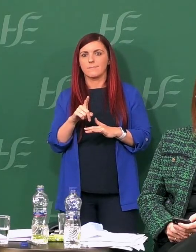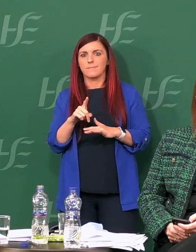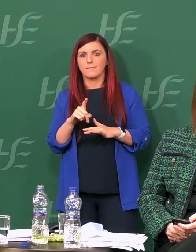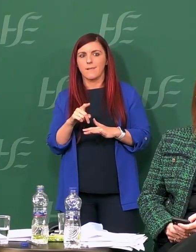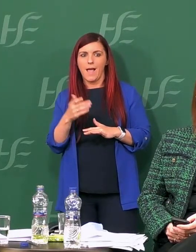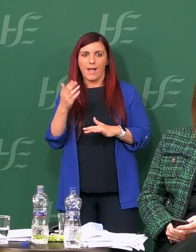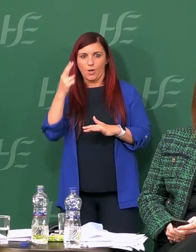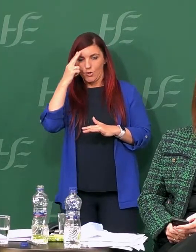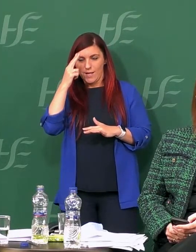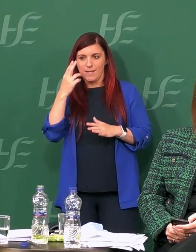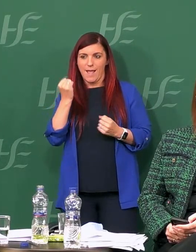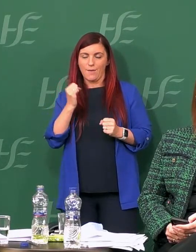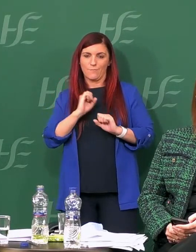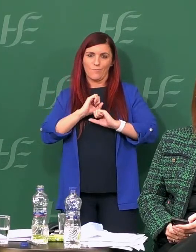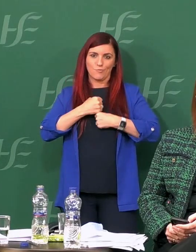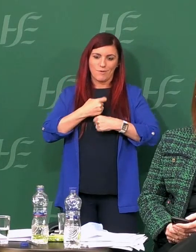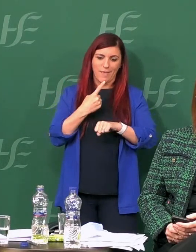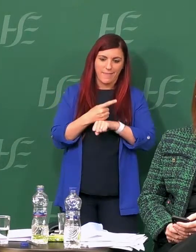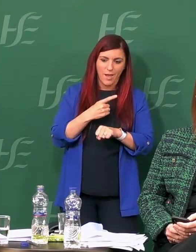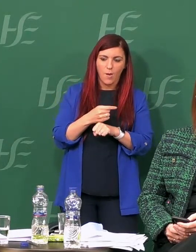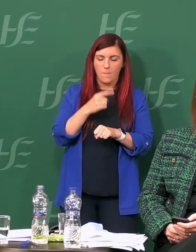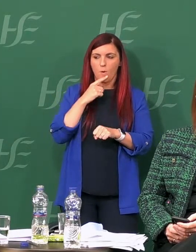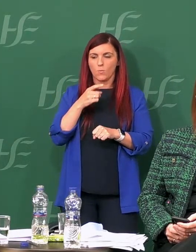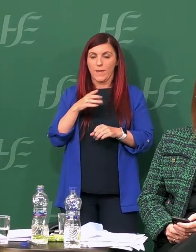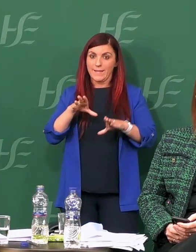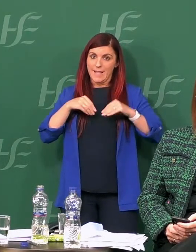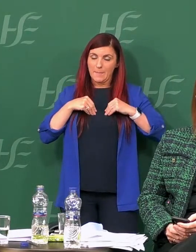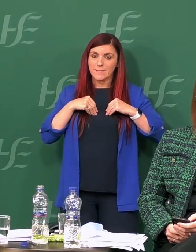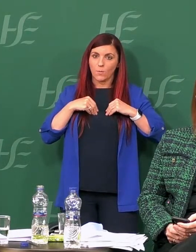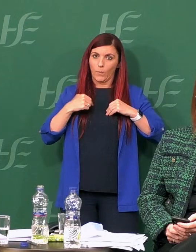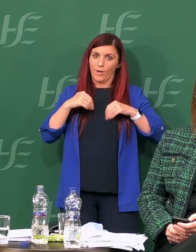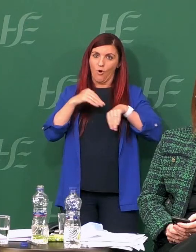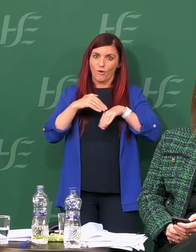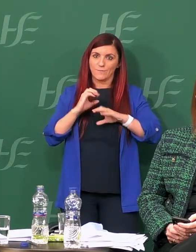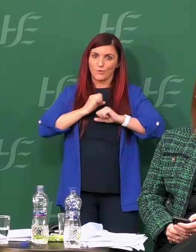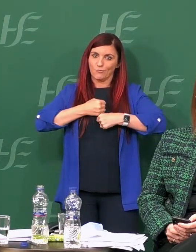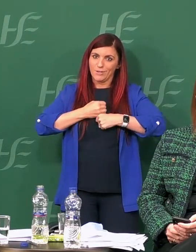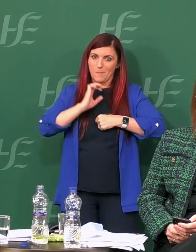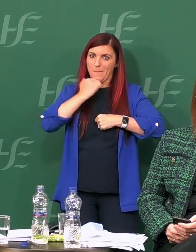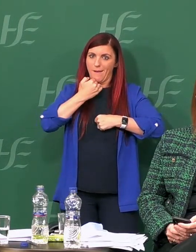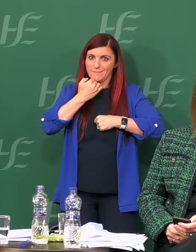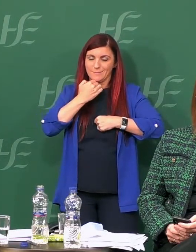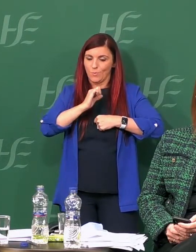frustration, which we acknowledge and we'll clarify it, there's a level of,